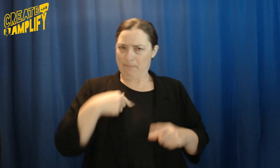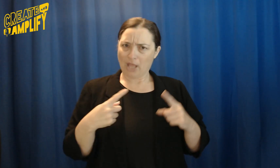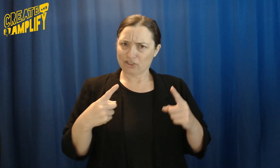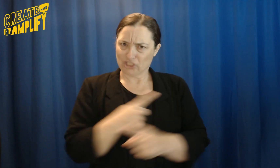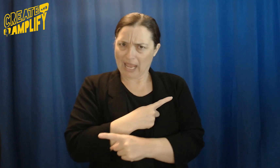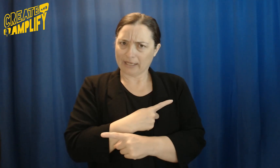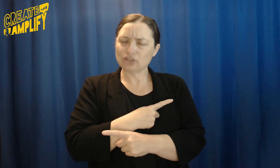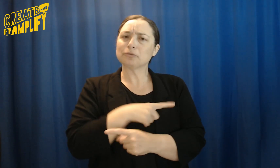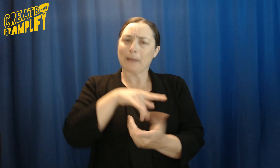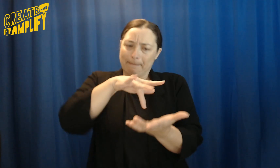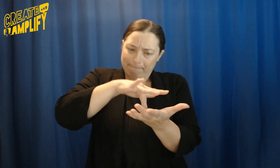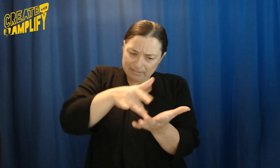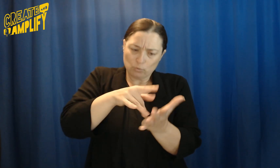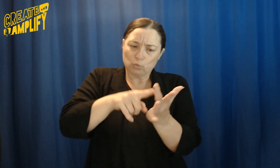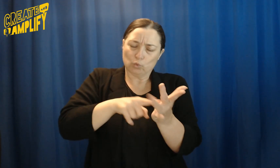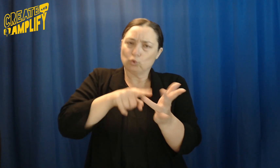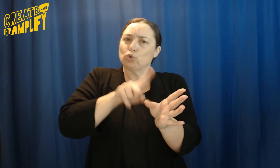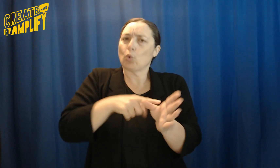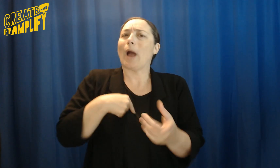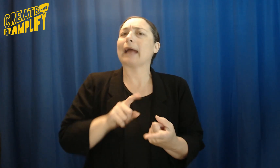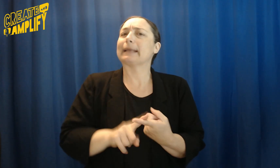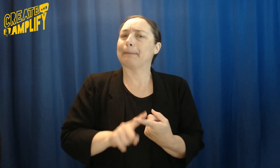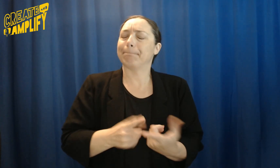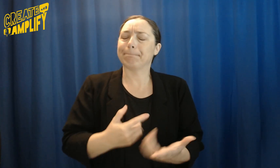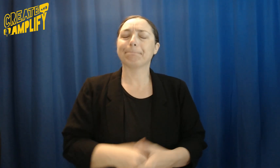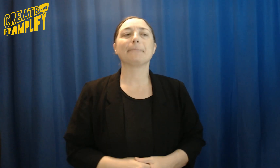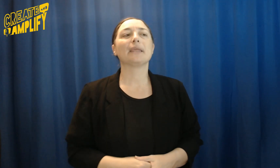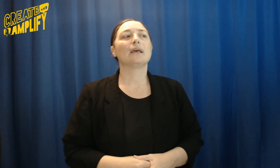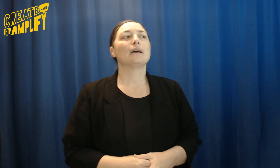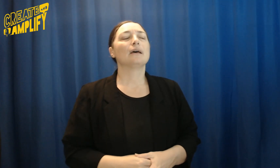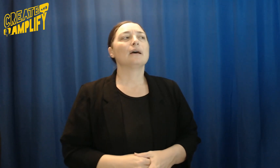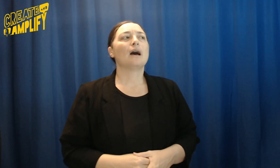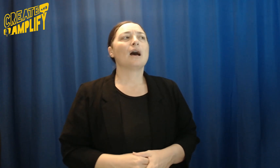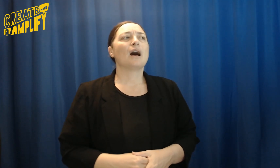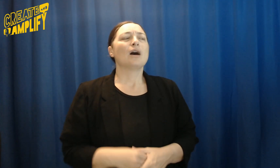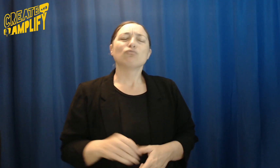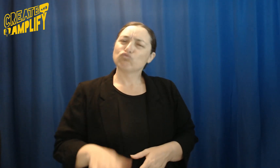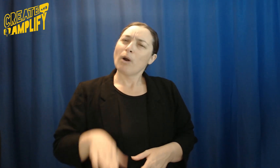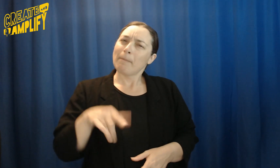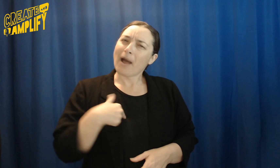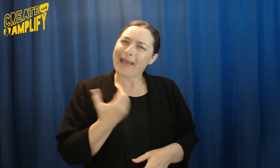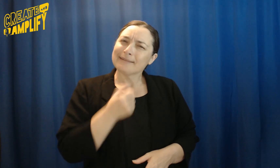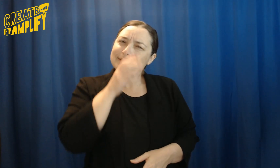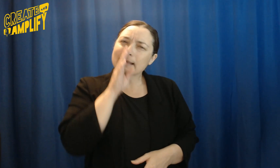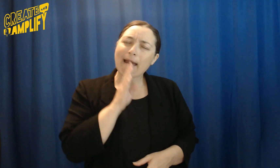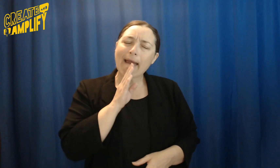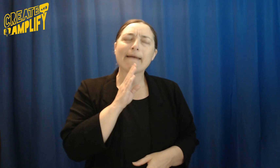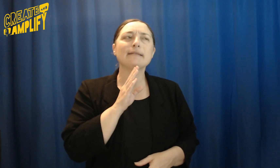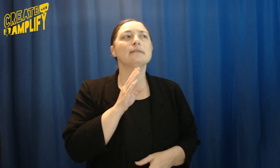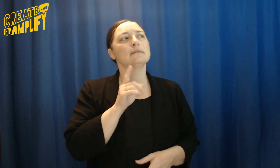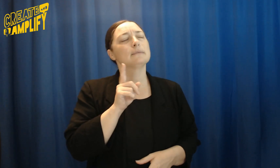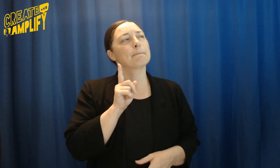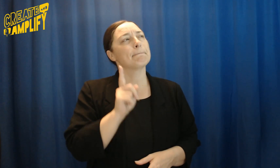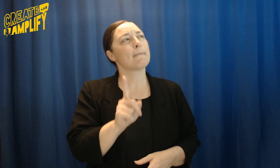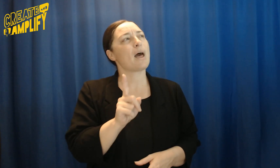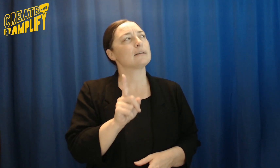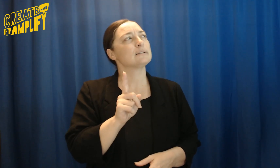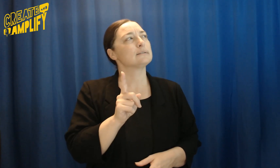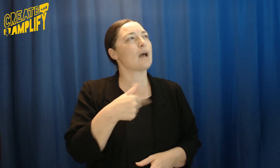name. I had a lot of sadness as a child, but there was always a part of me that was hopeful and